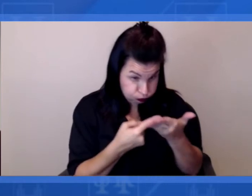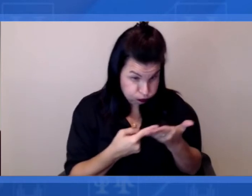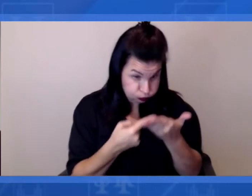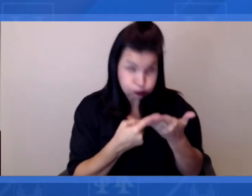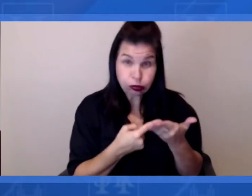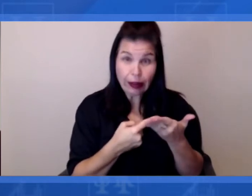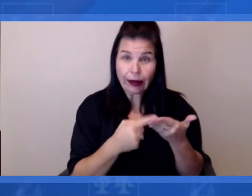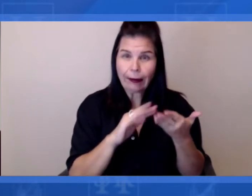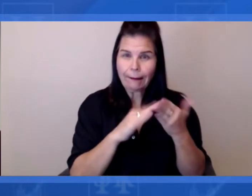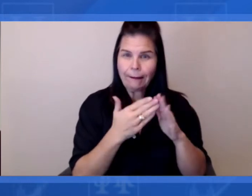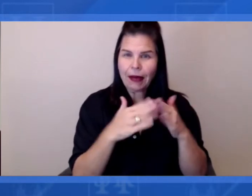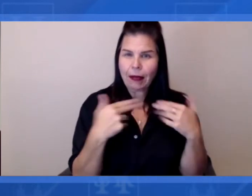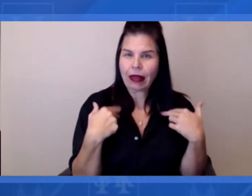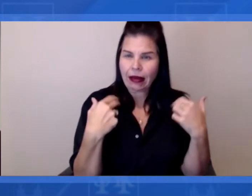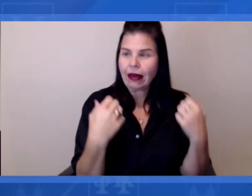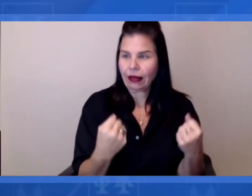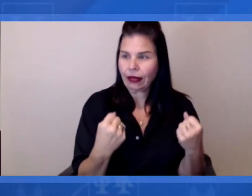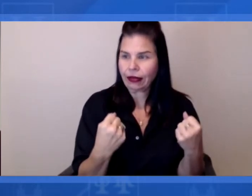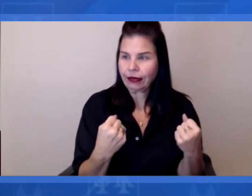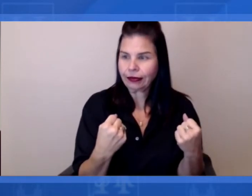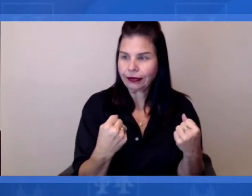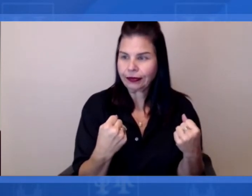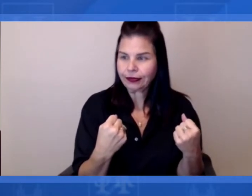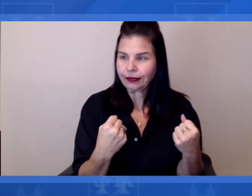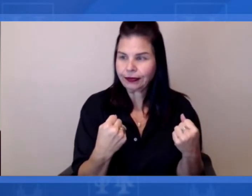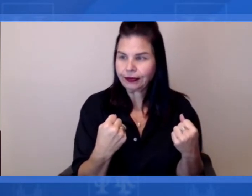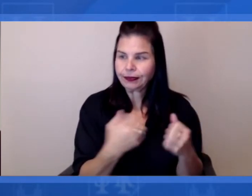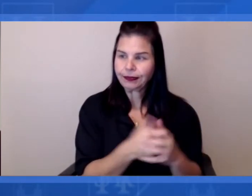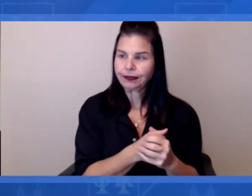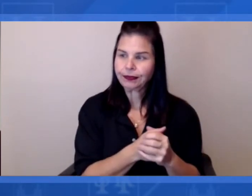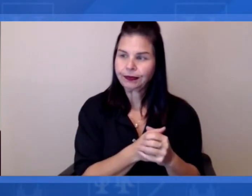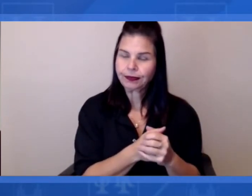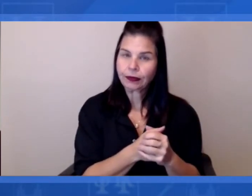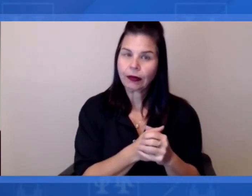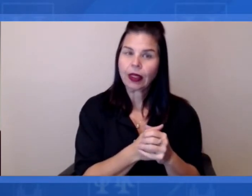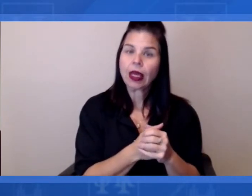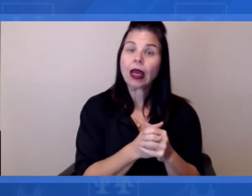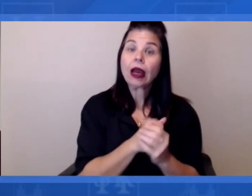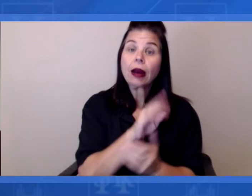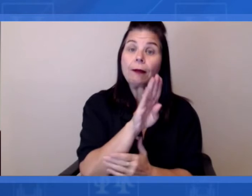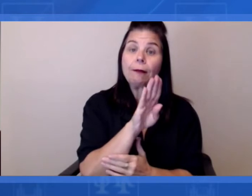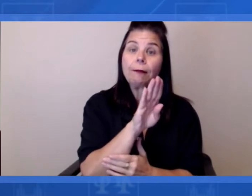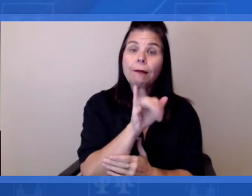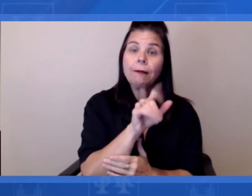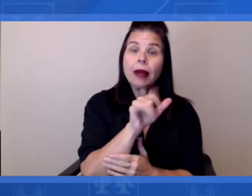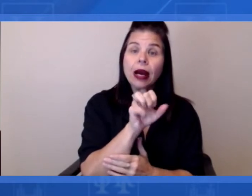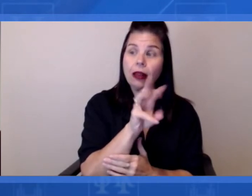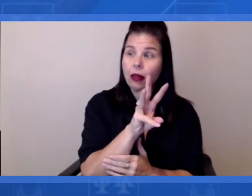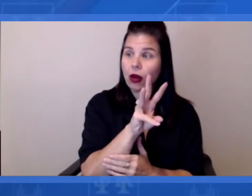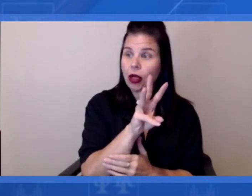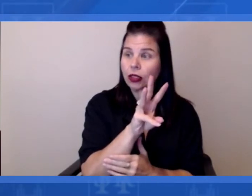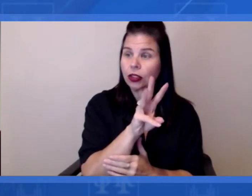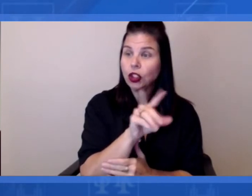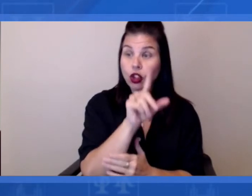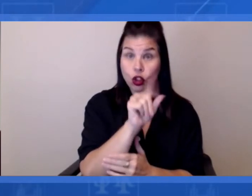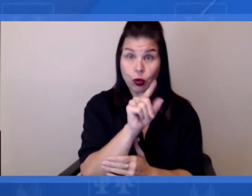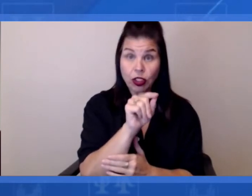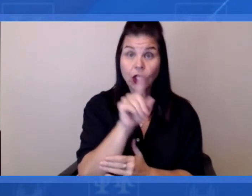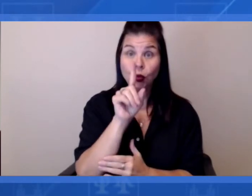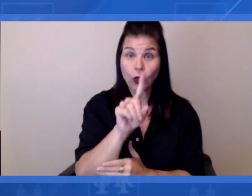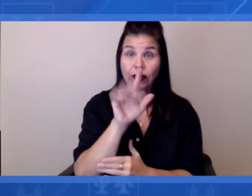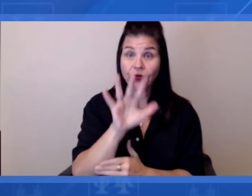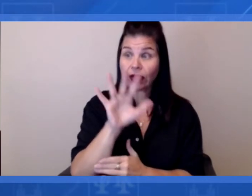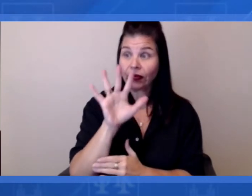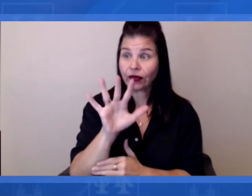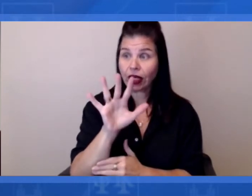Emergency Operations Center. Bylaw 20 155 continues to